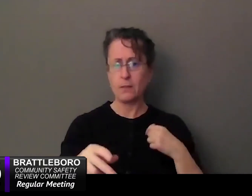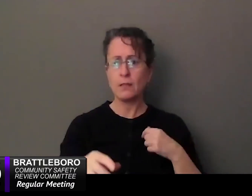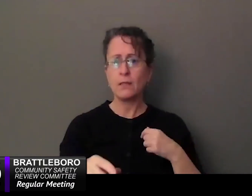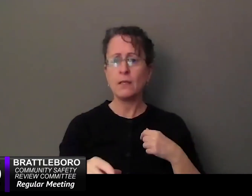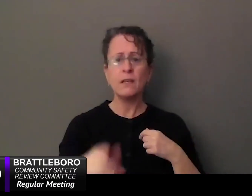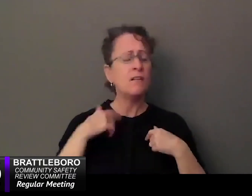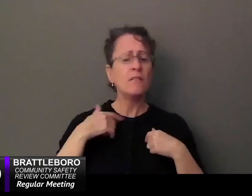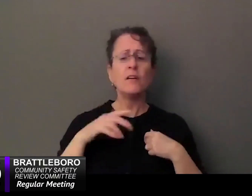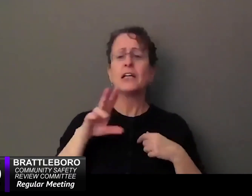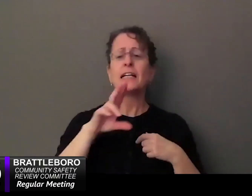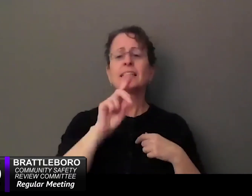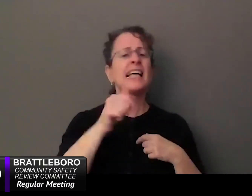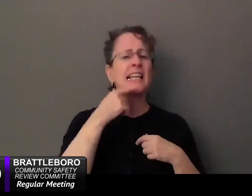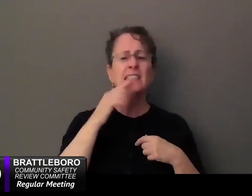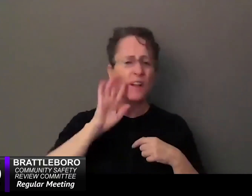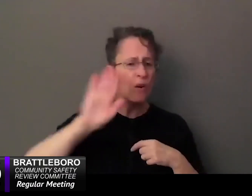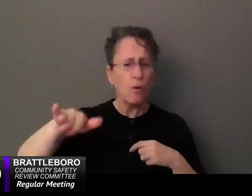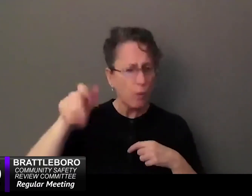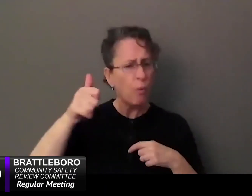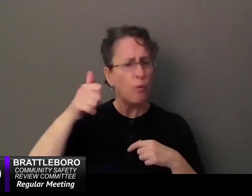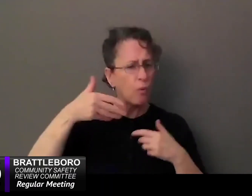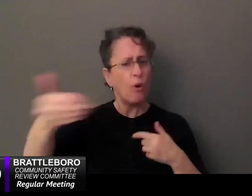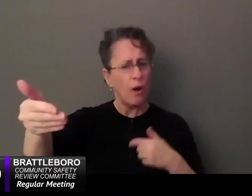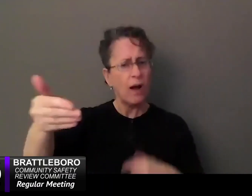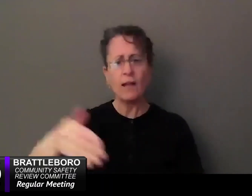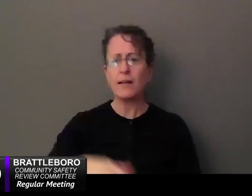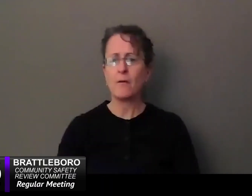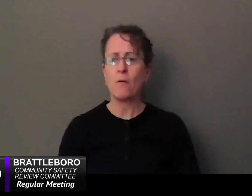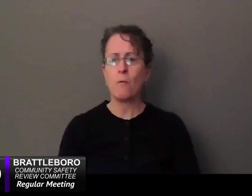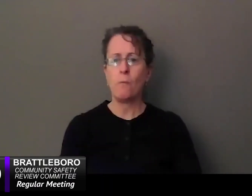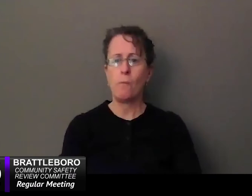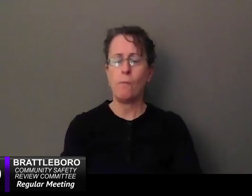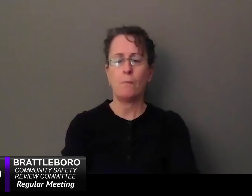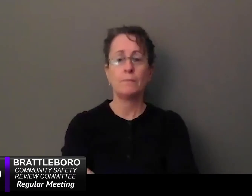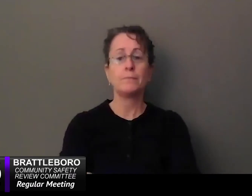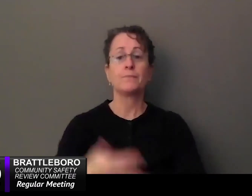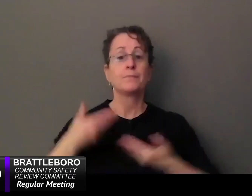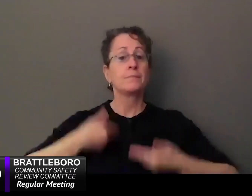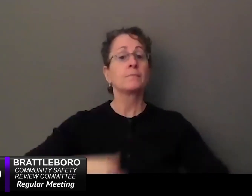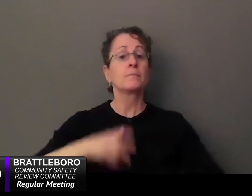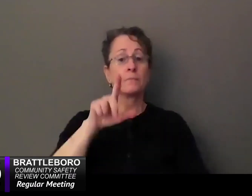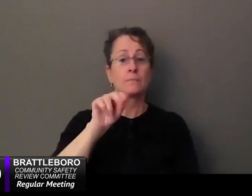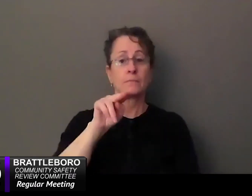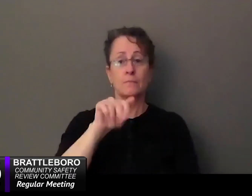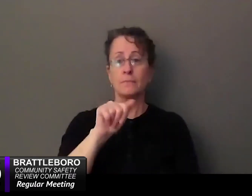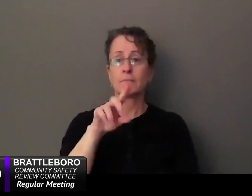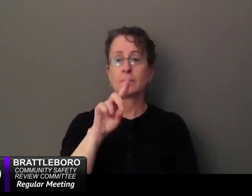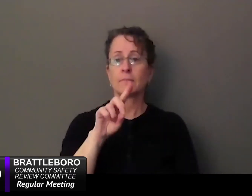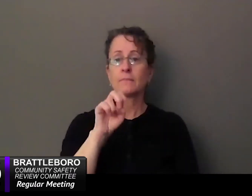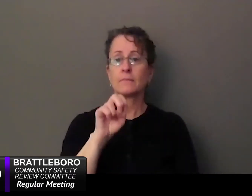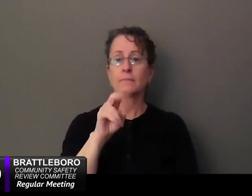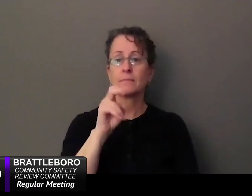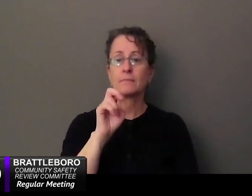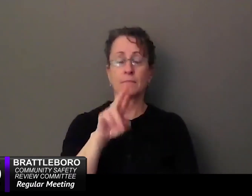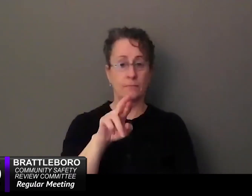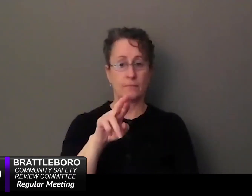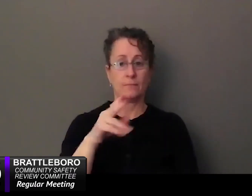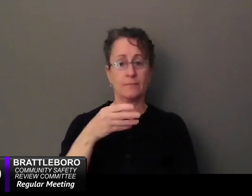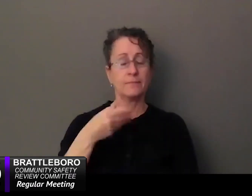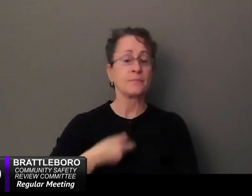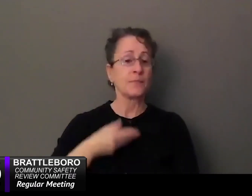okay, you can go. Sure? Yeah. Okay. My name is Lana DeVries. I use she,